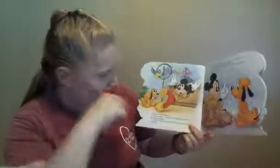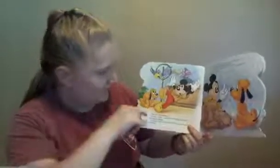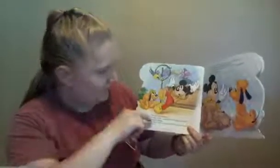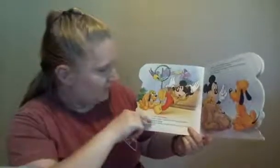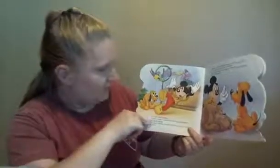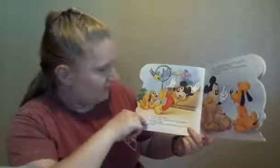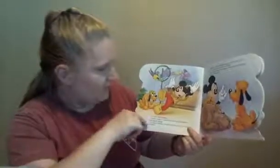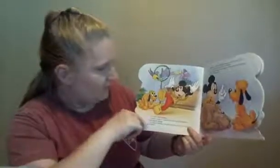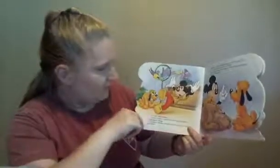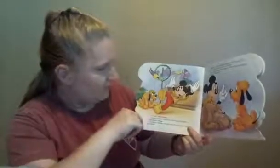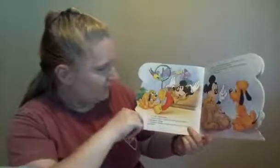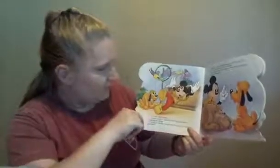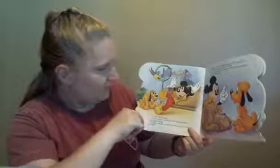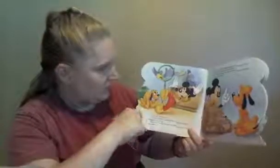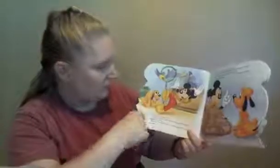wings.